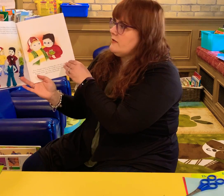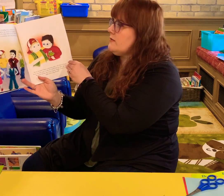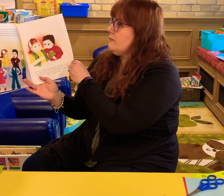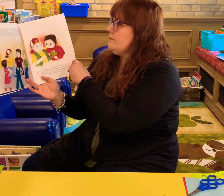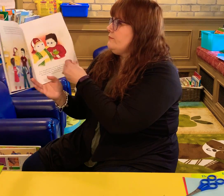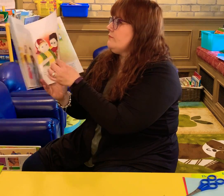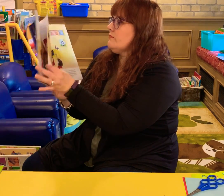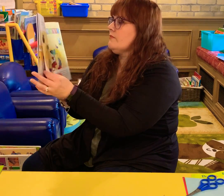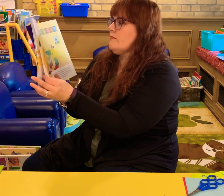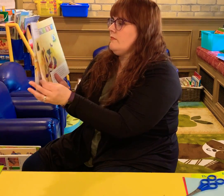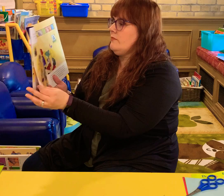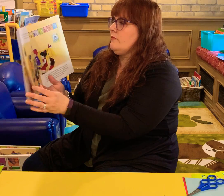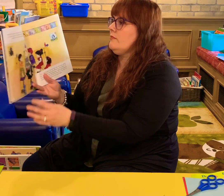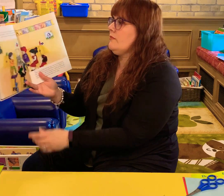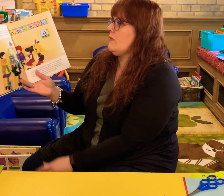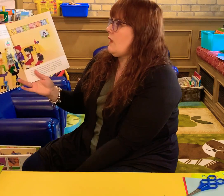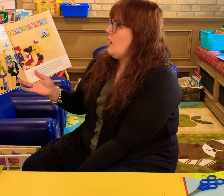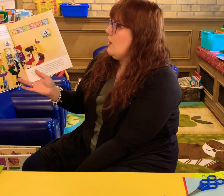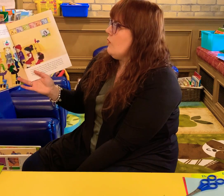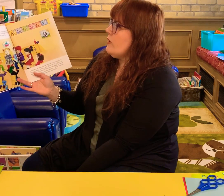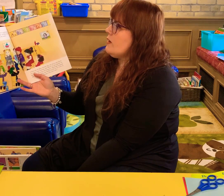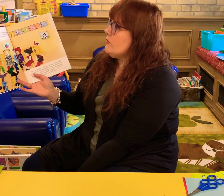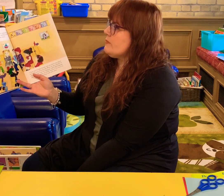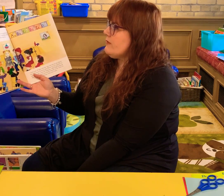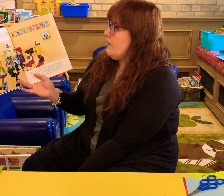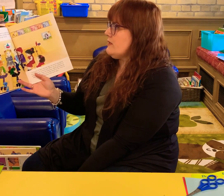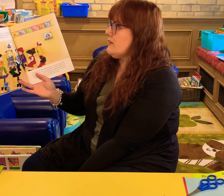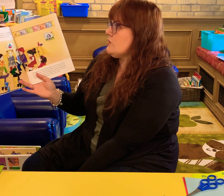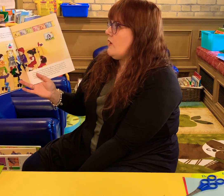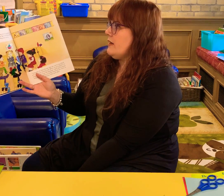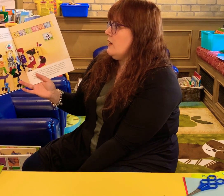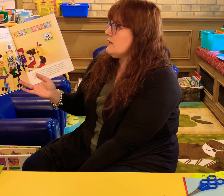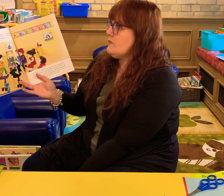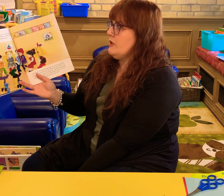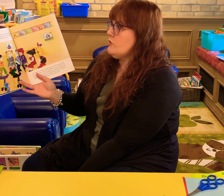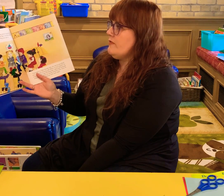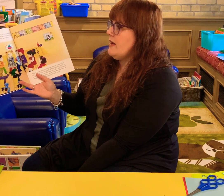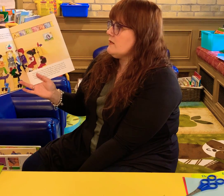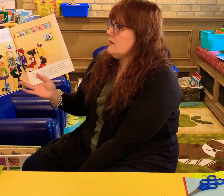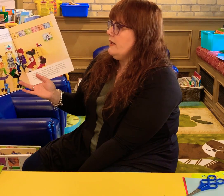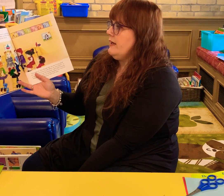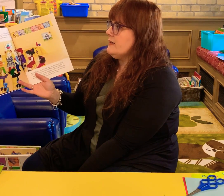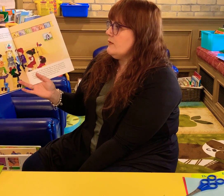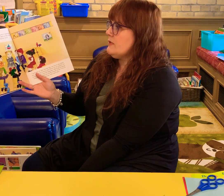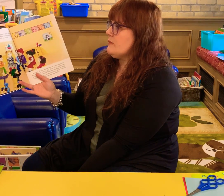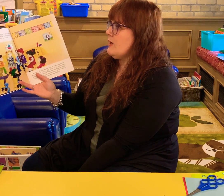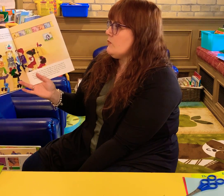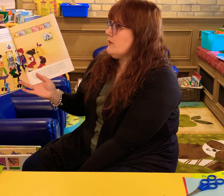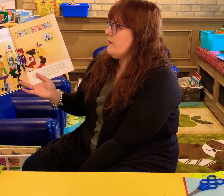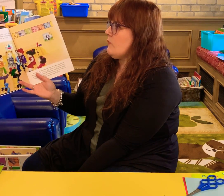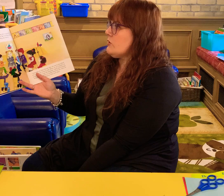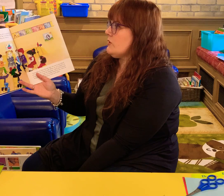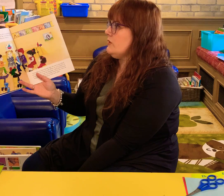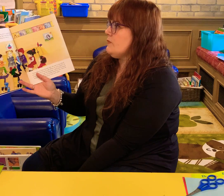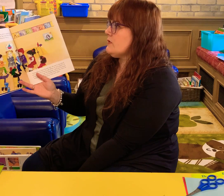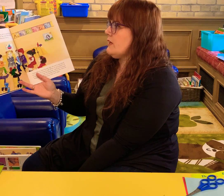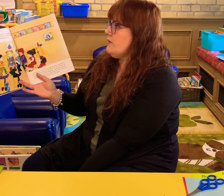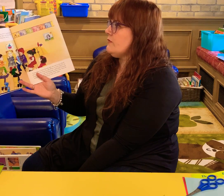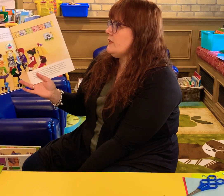when I'm with my friends they try not to speak too fast it sometimes helps if I watch their lips carefully so